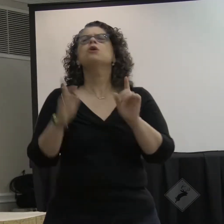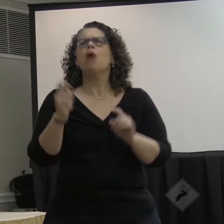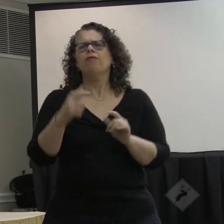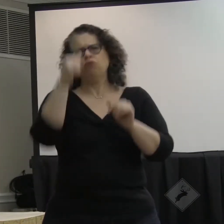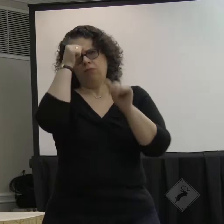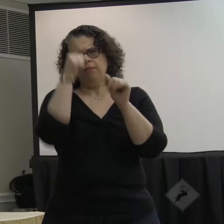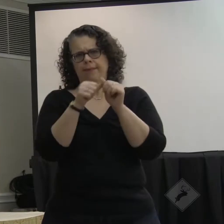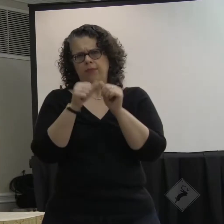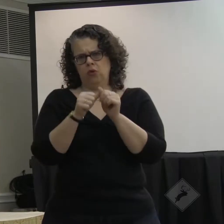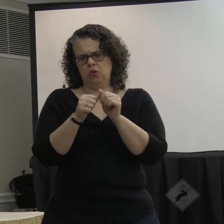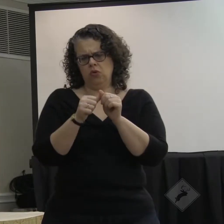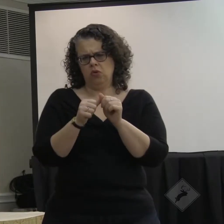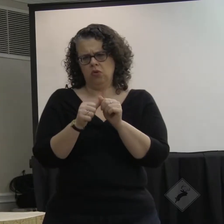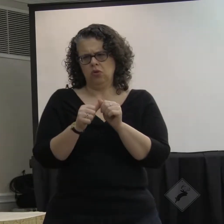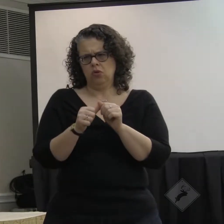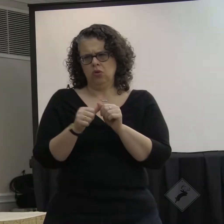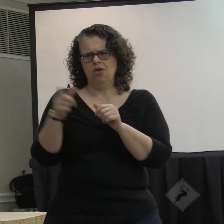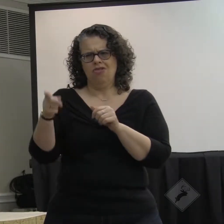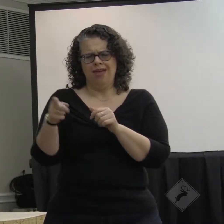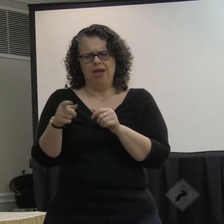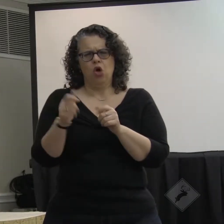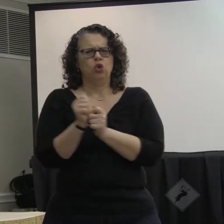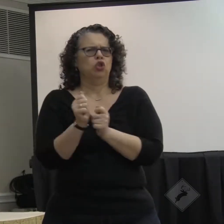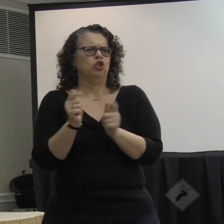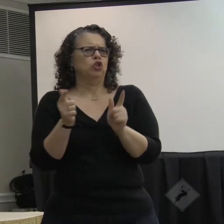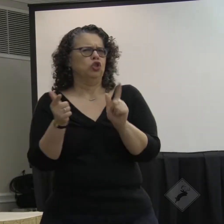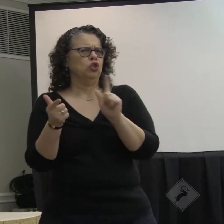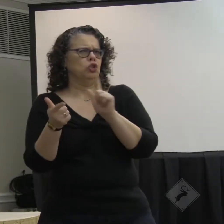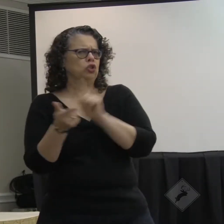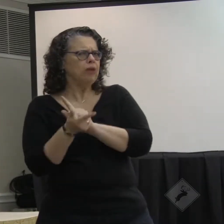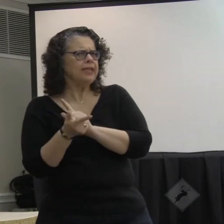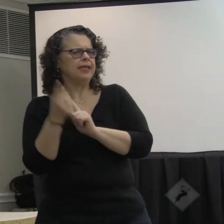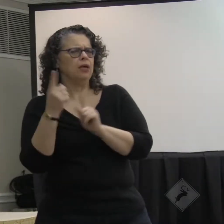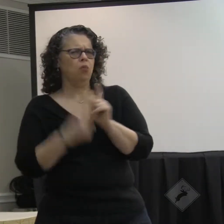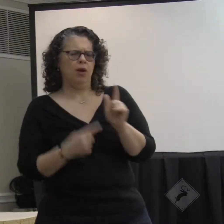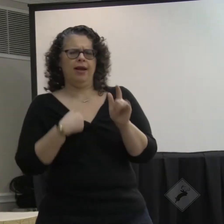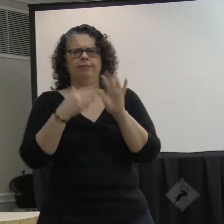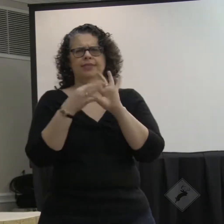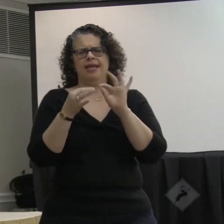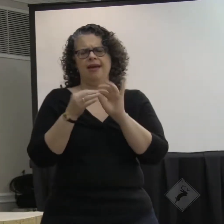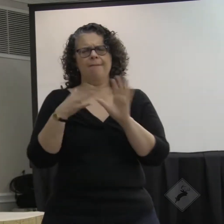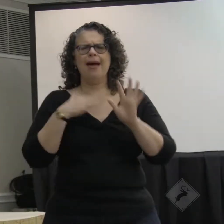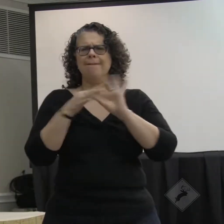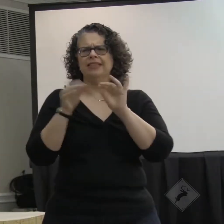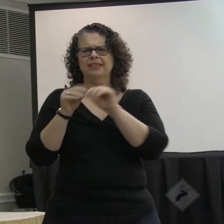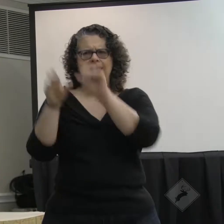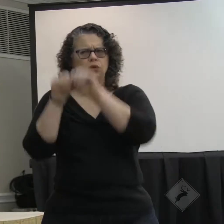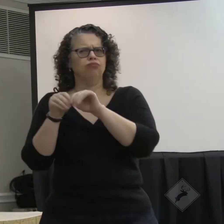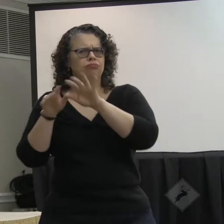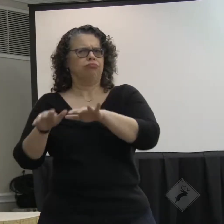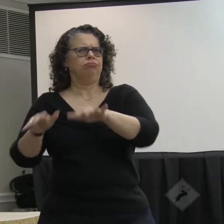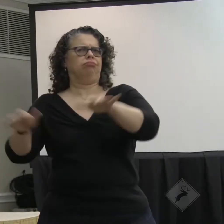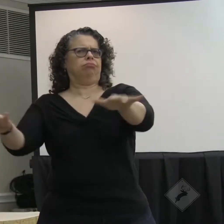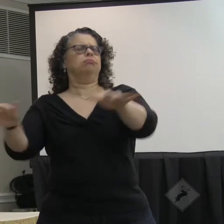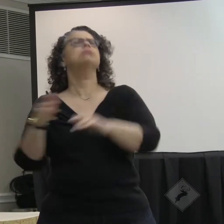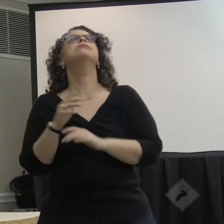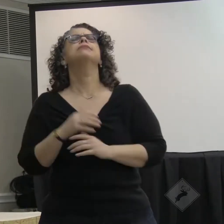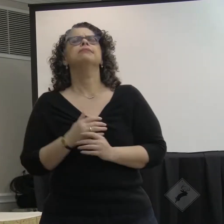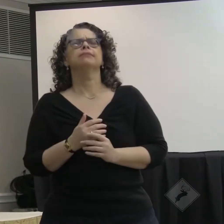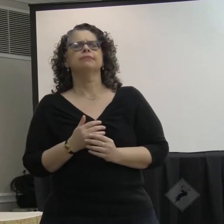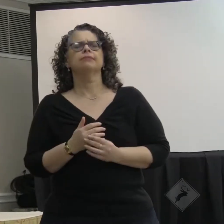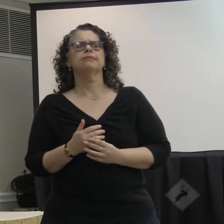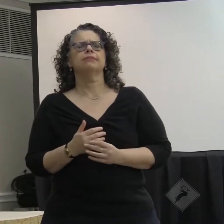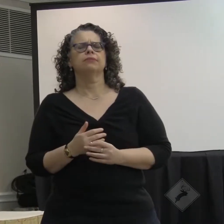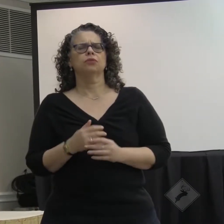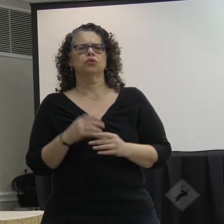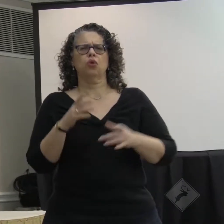it thinking they're just translating what you're saying, transmitting what you're saying. And so you